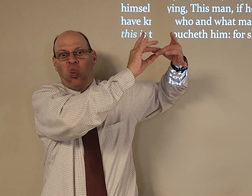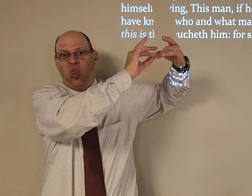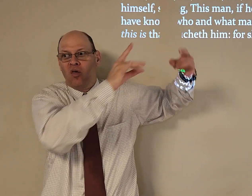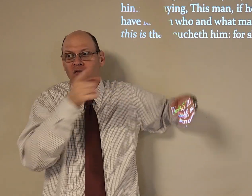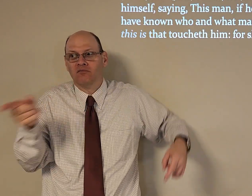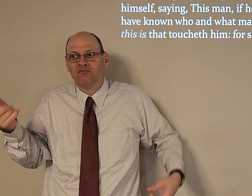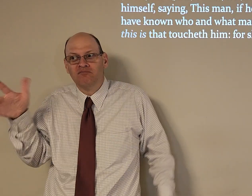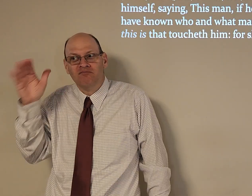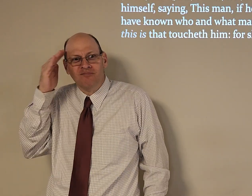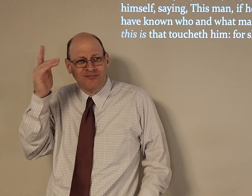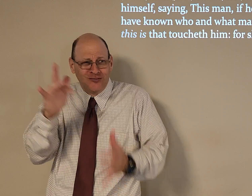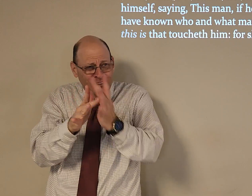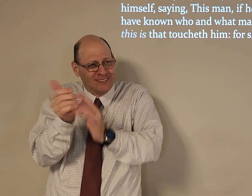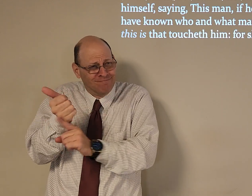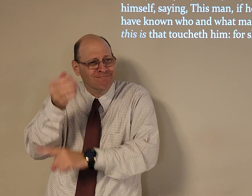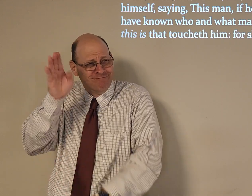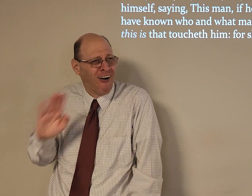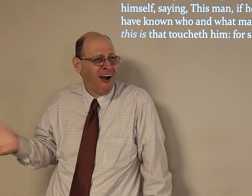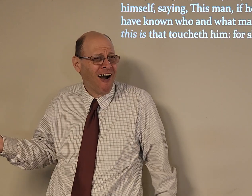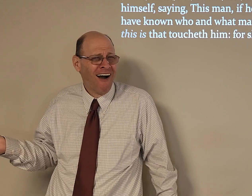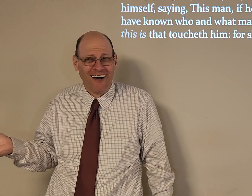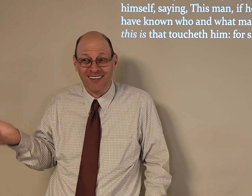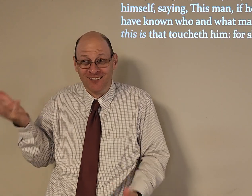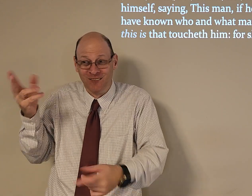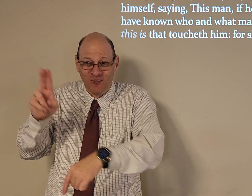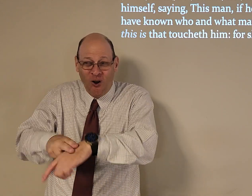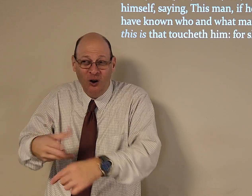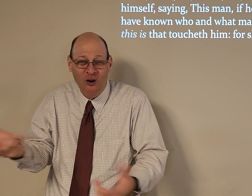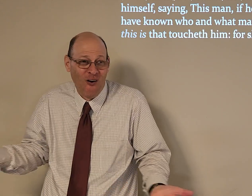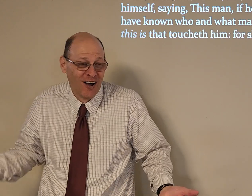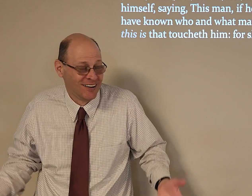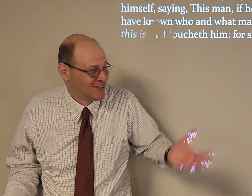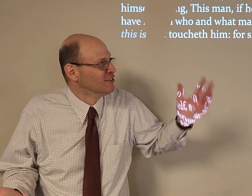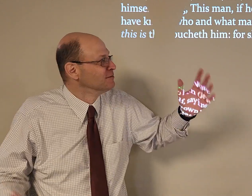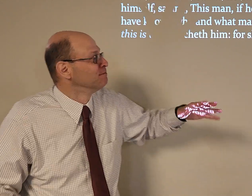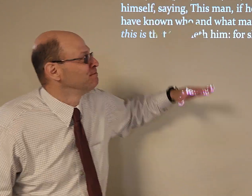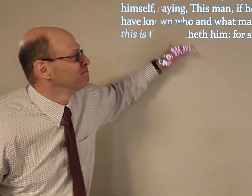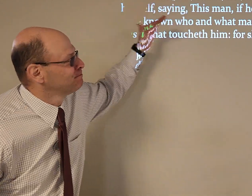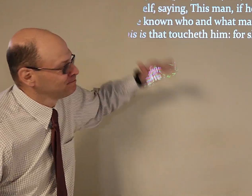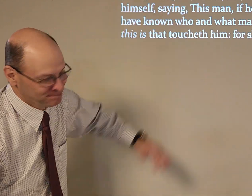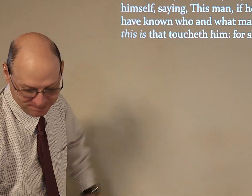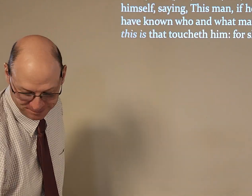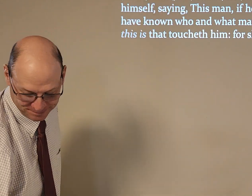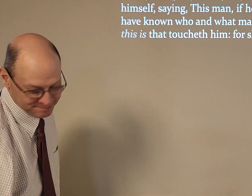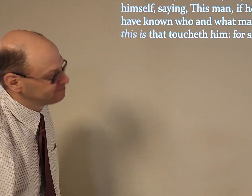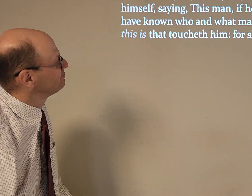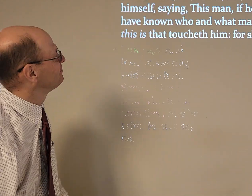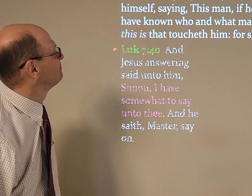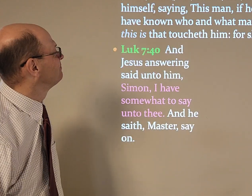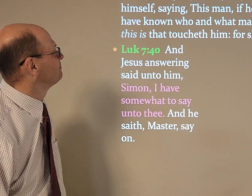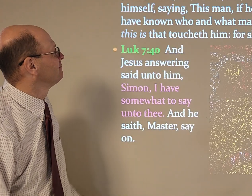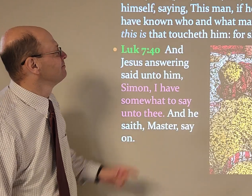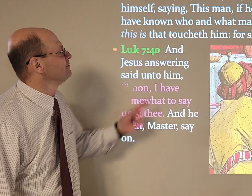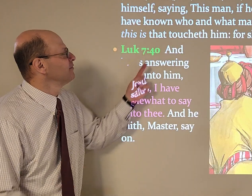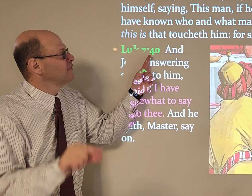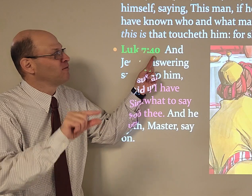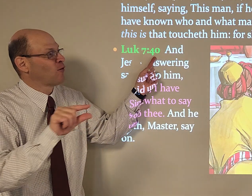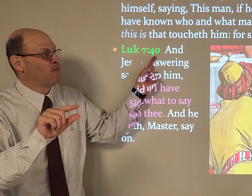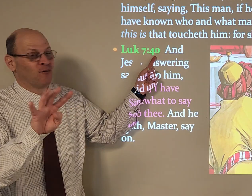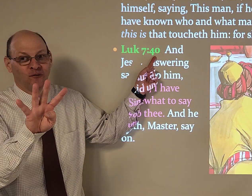He understood. He knew that the Pharisee would not be happy, that he was passing judgment. He was making comments under his breath.